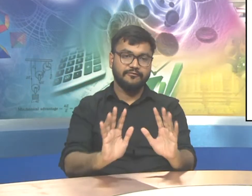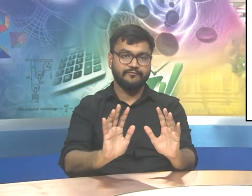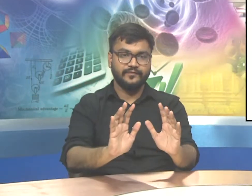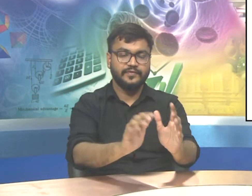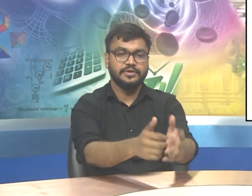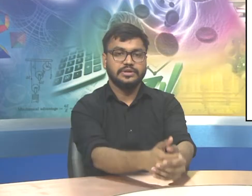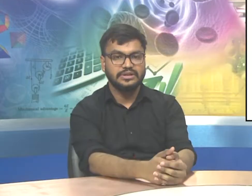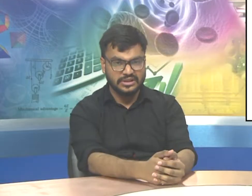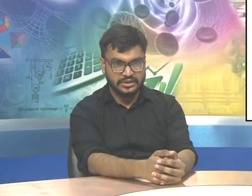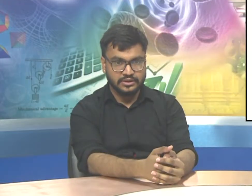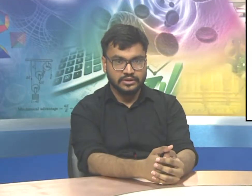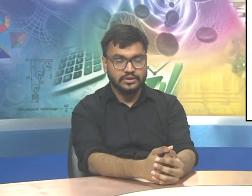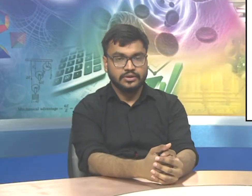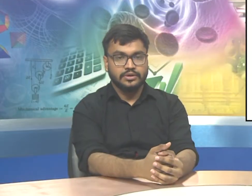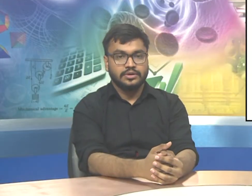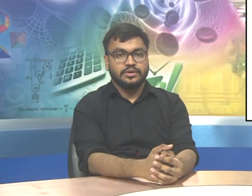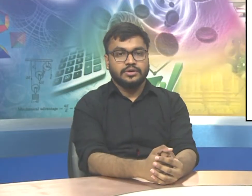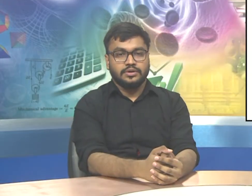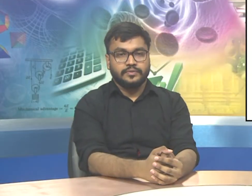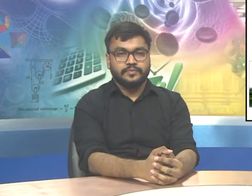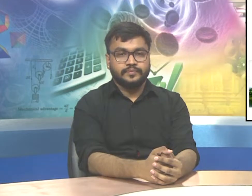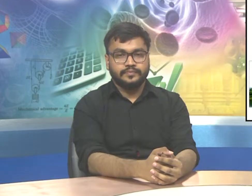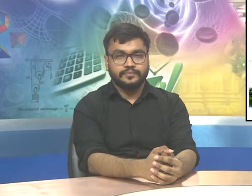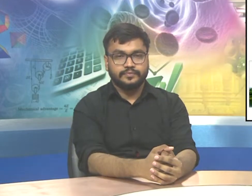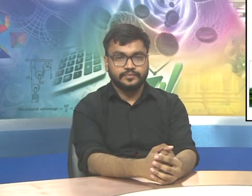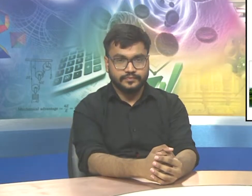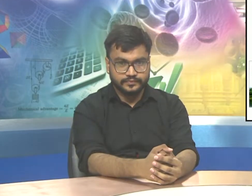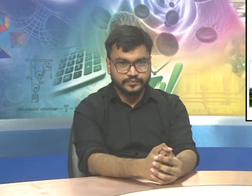they received pottery, ornaments, etc.